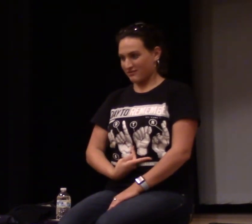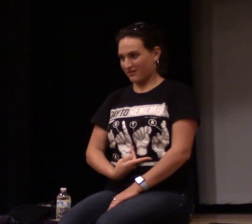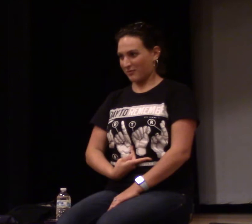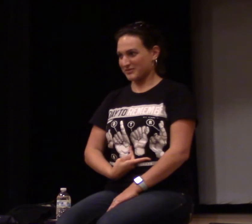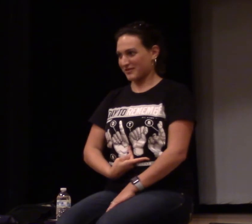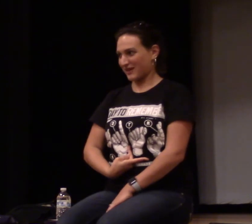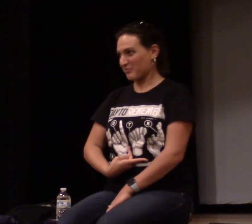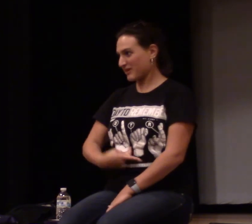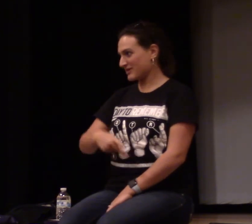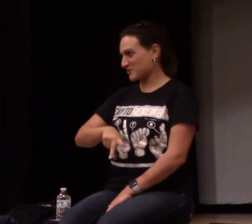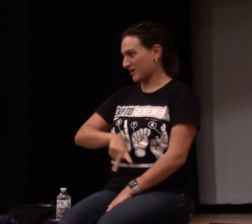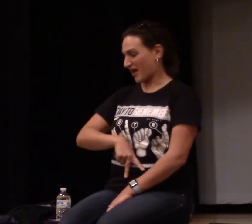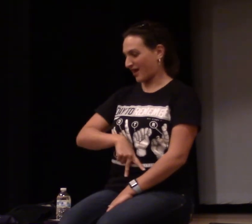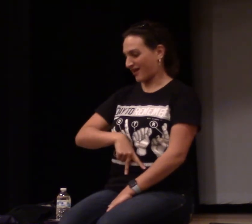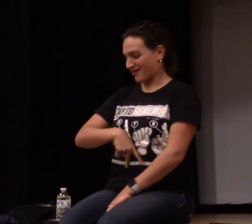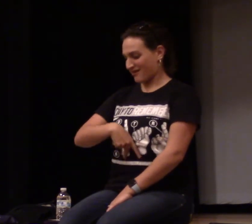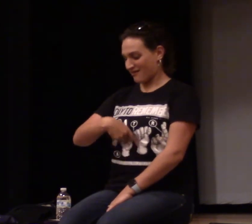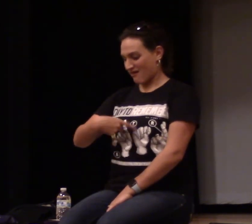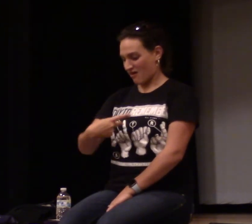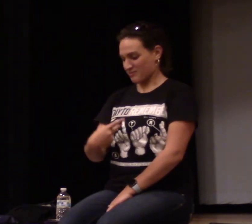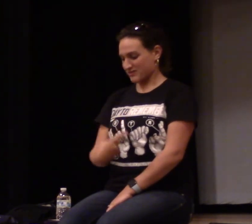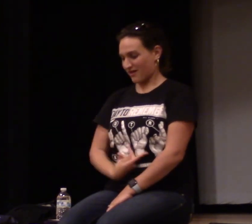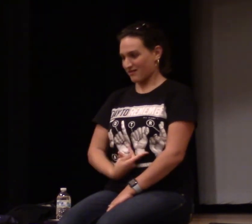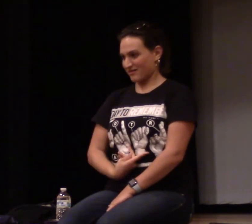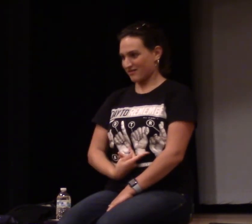Almost get like a P to a K. Upset.